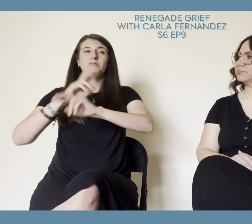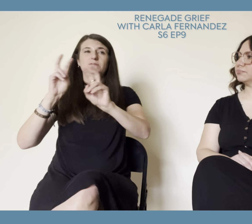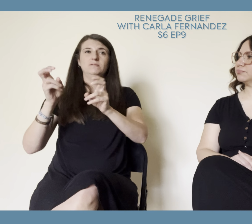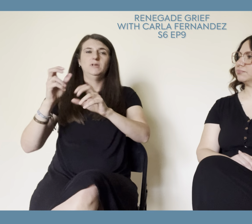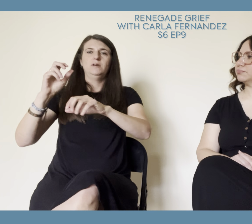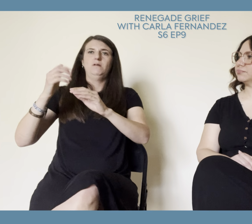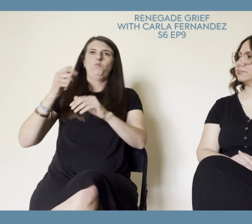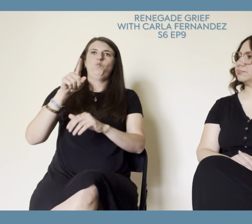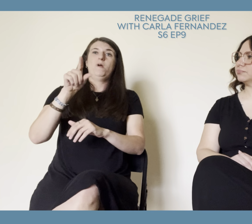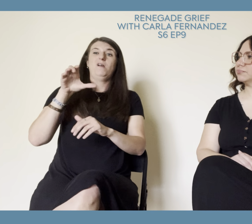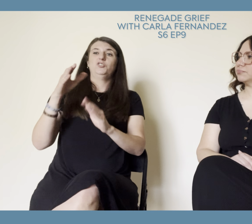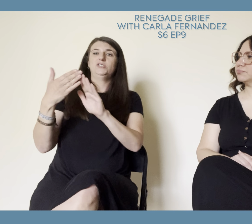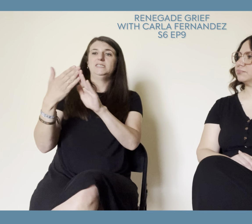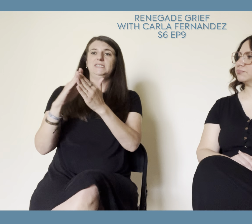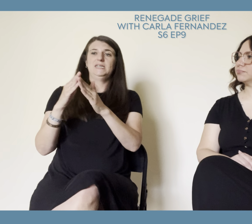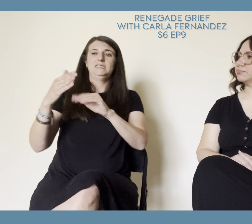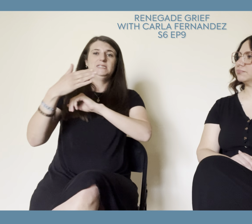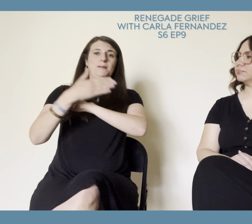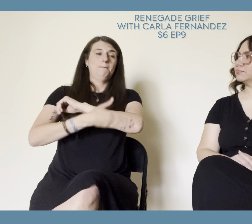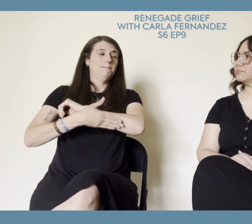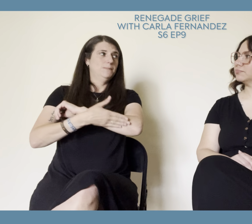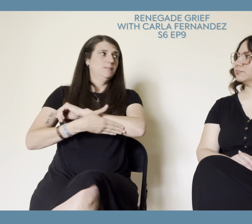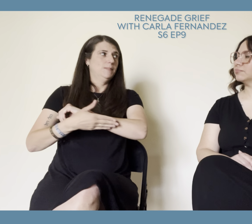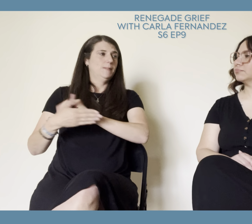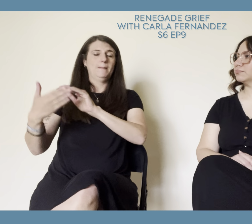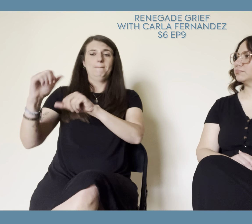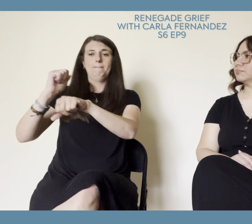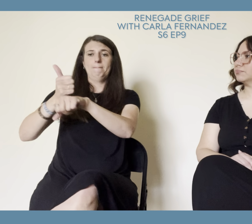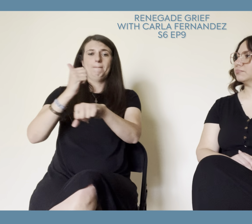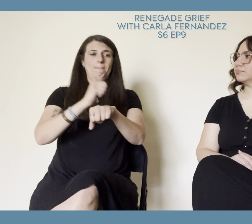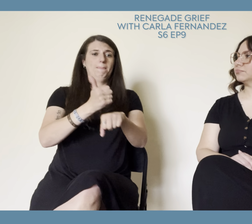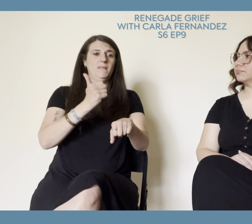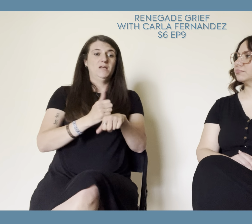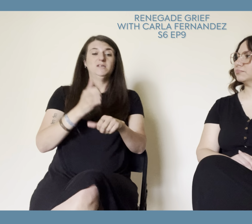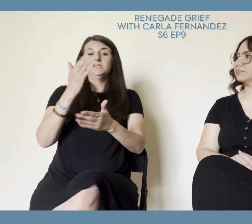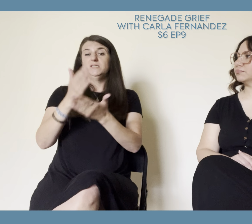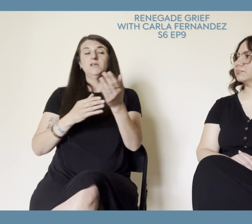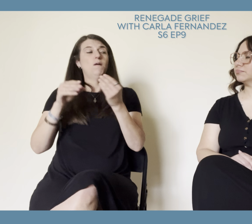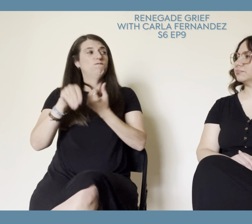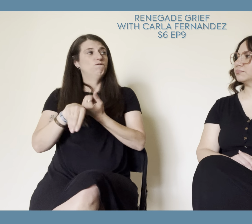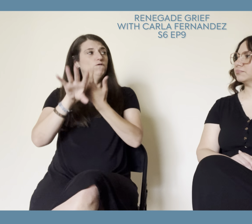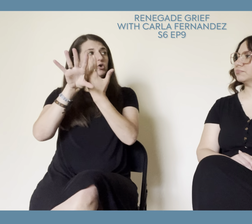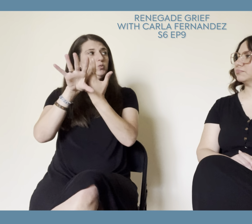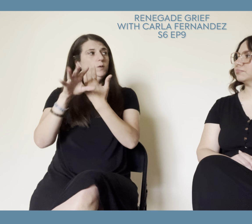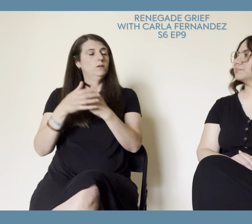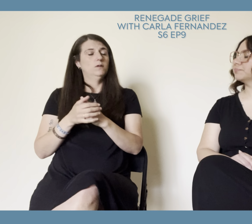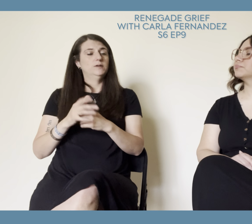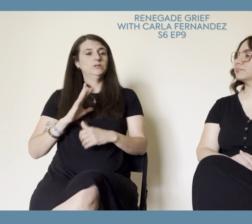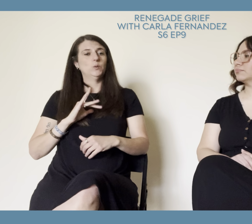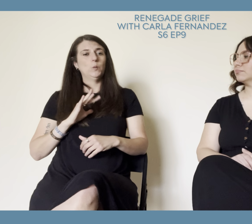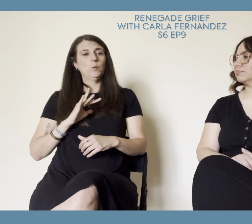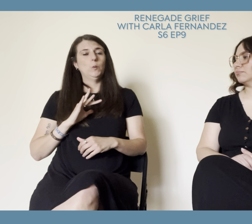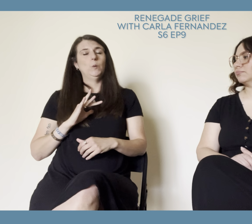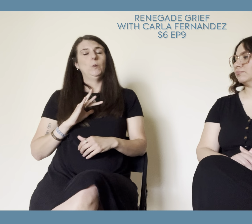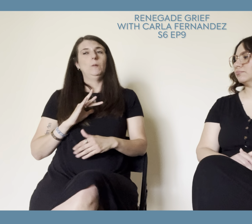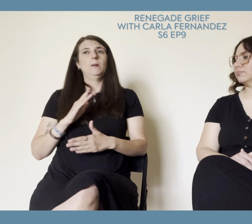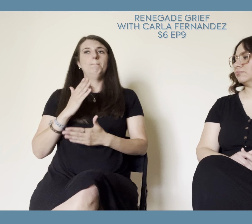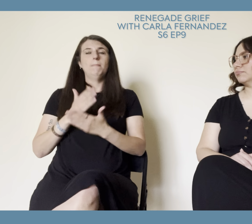the US, many tables happening virtually. And yeah, it's been cool to be a part of watching an idea